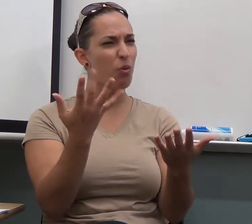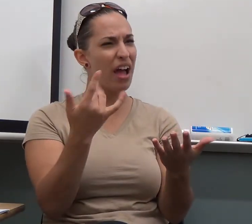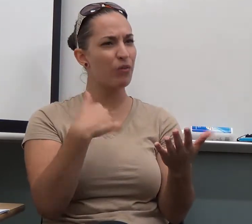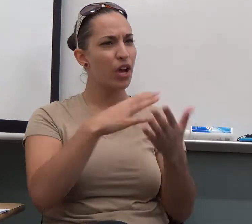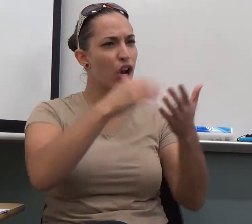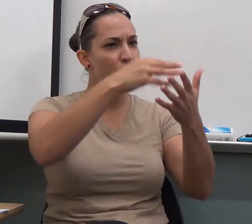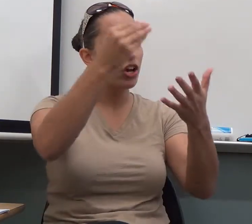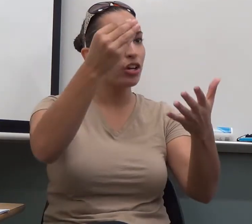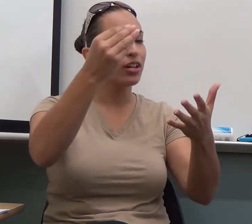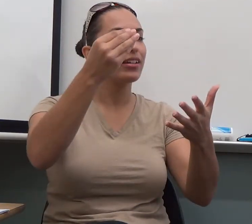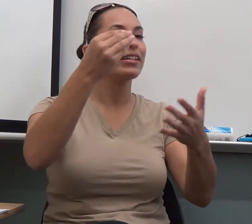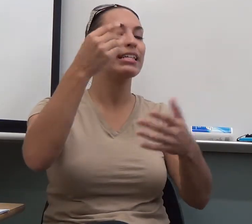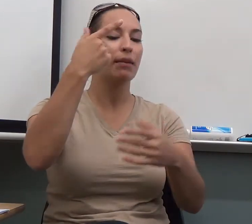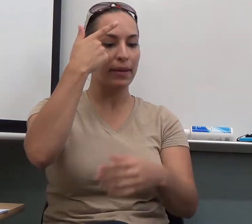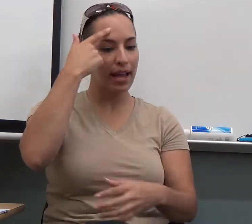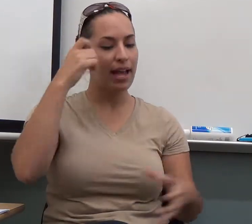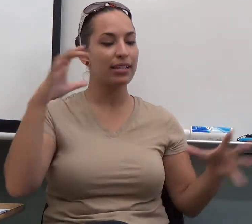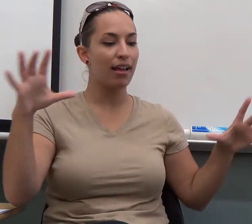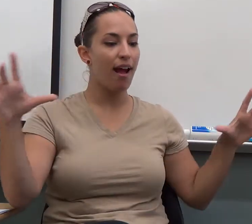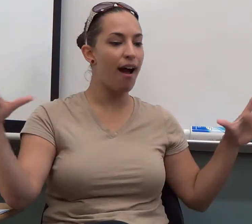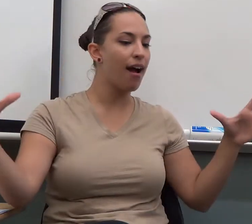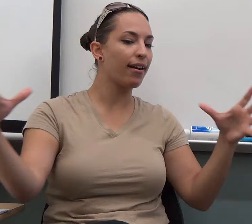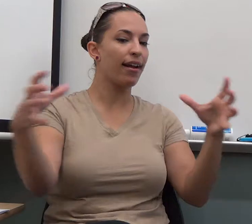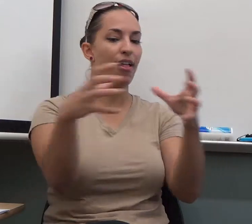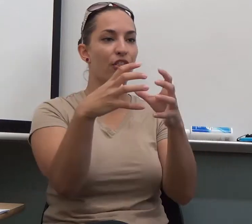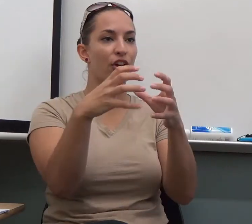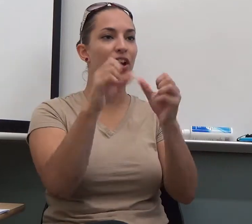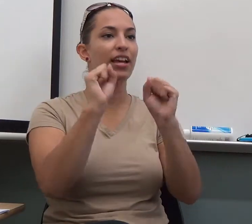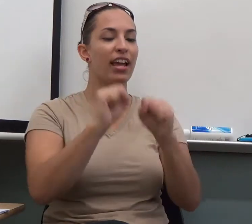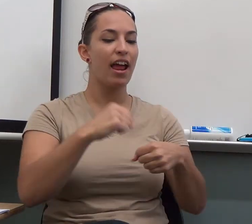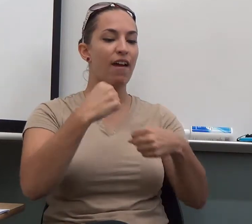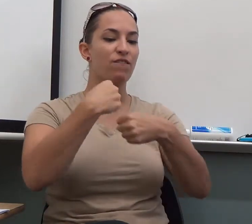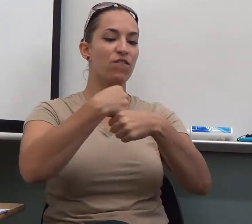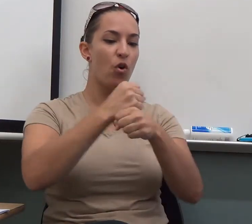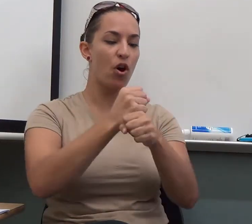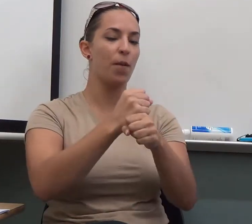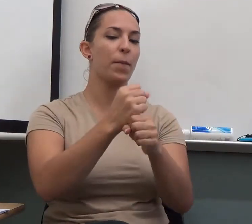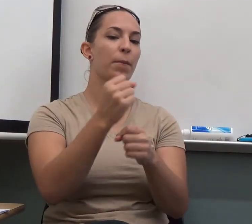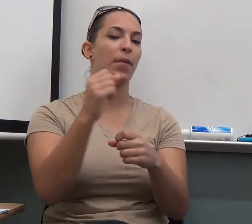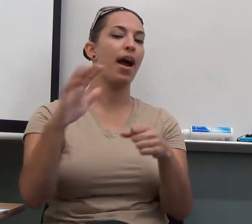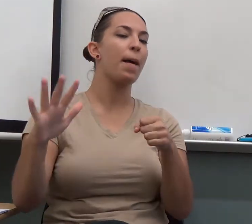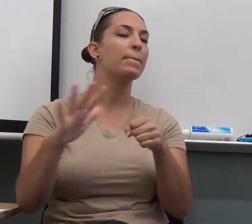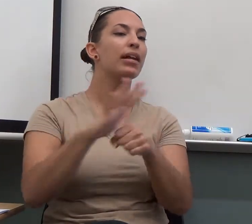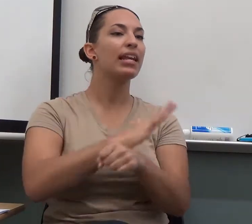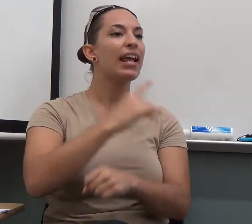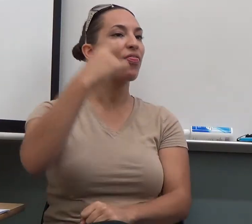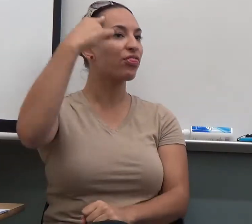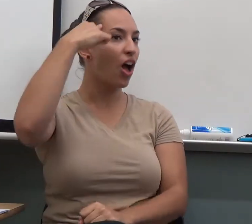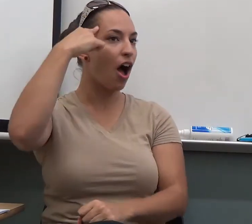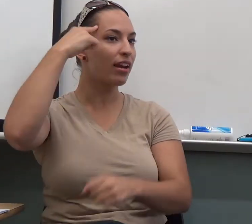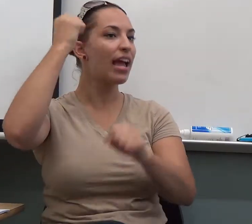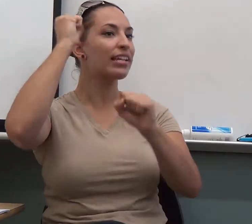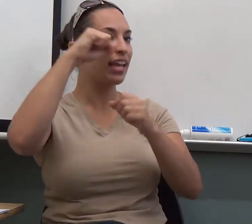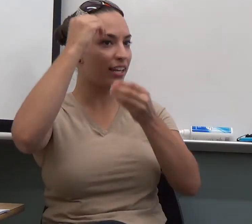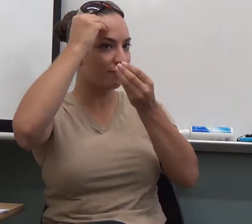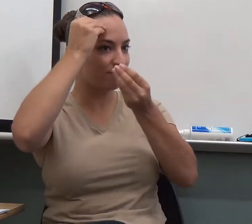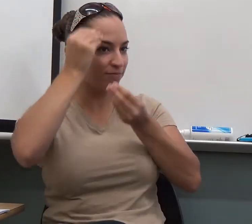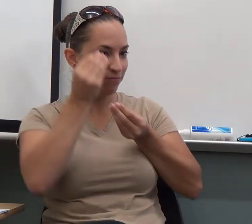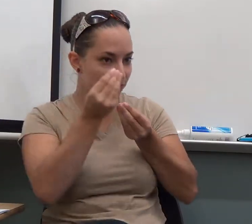to form complete thoughts that you can communicate with other people. That's the whole point of learning English